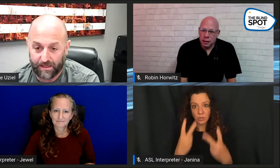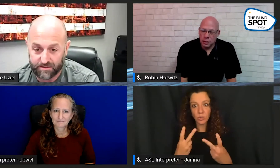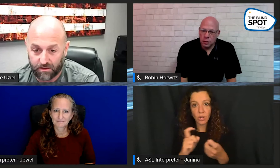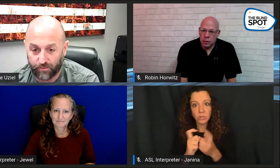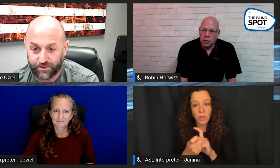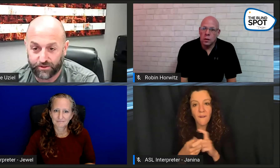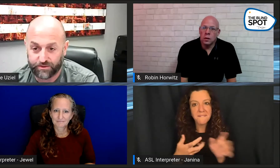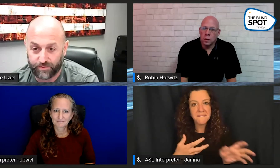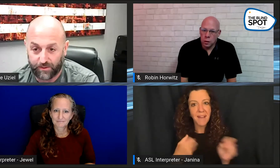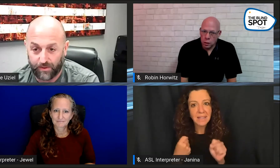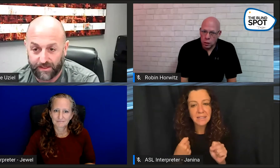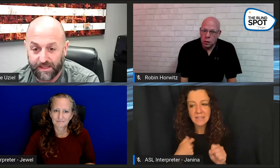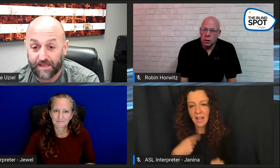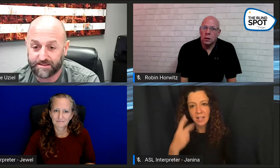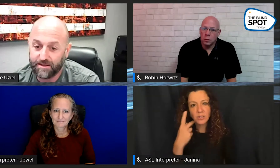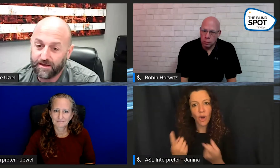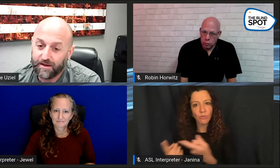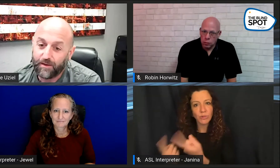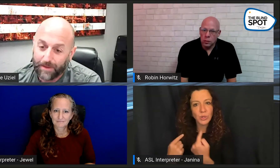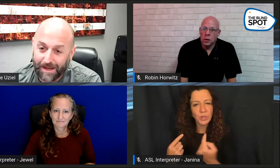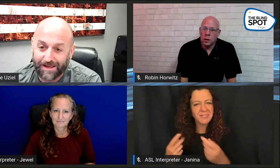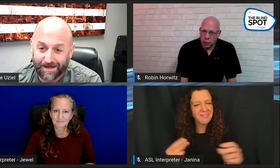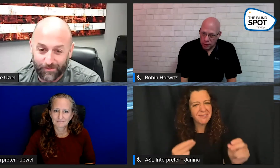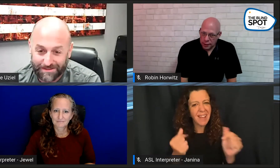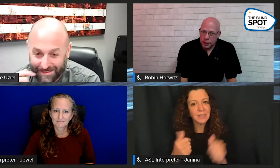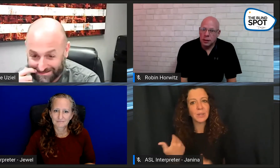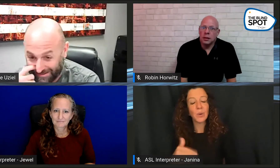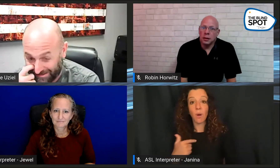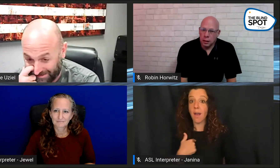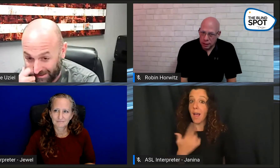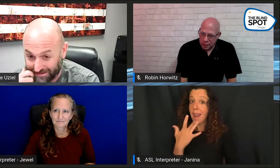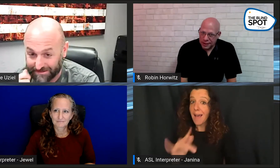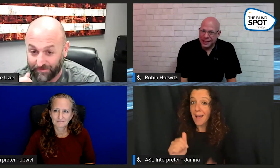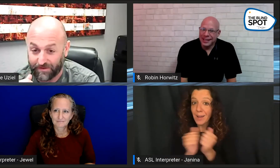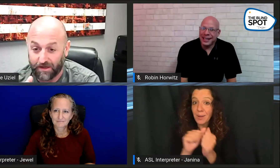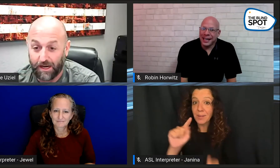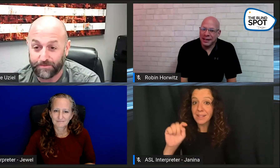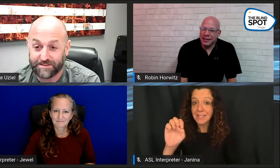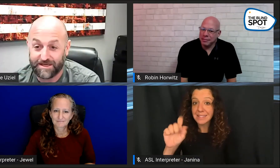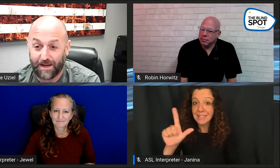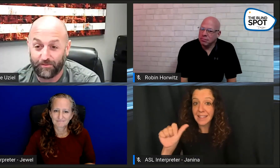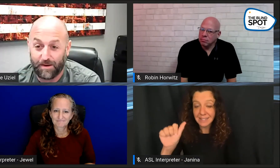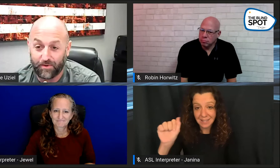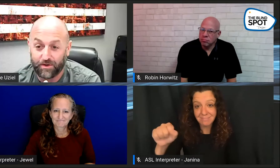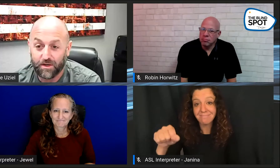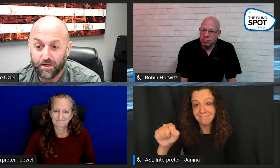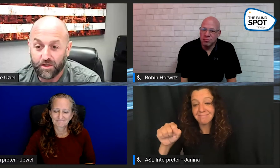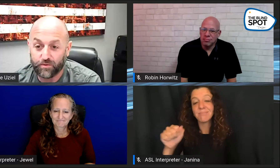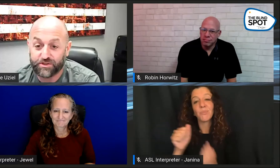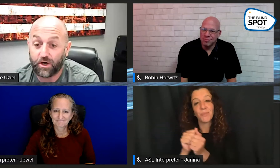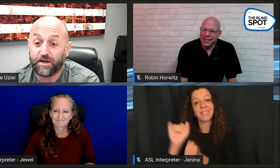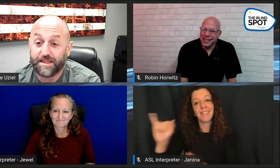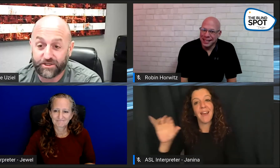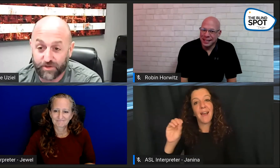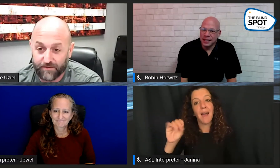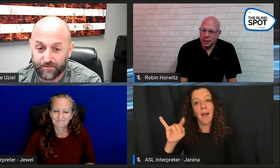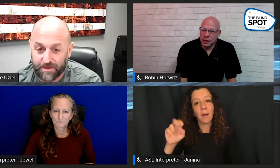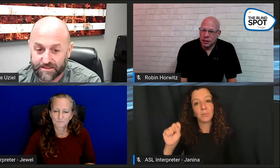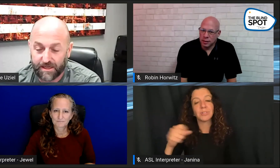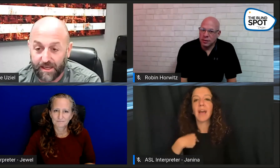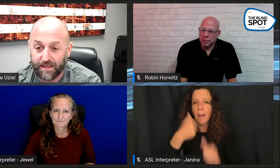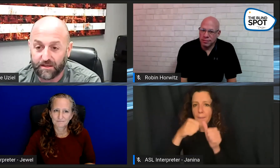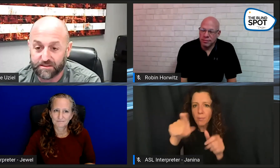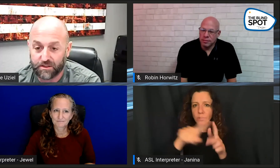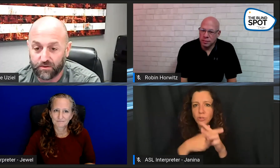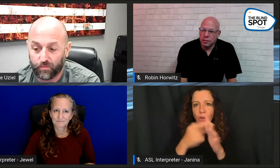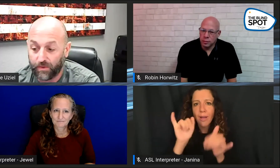really quick. I saw the returns really quick. And yes, we got lucky with Tesla on some of the options. And I remember you starting that trend for